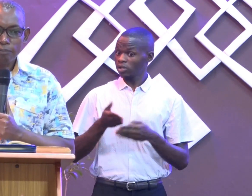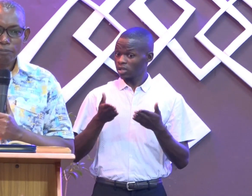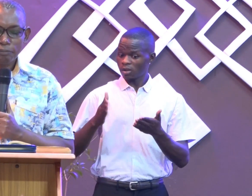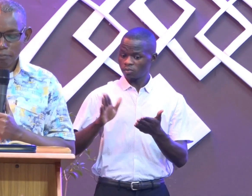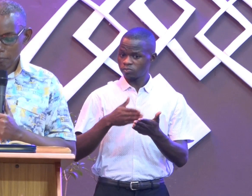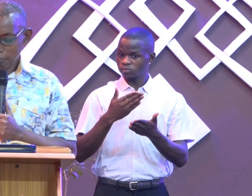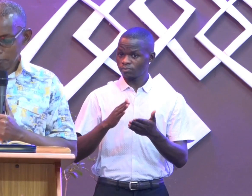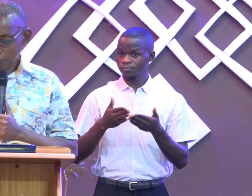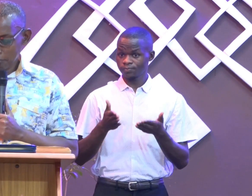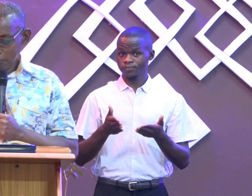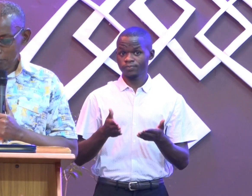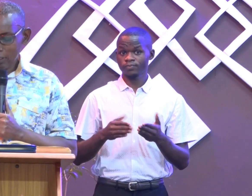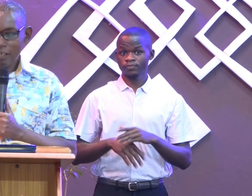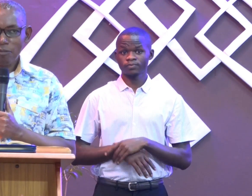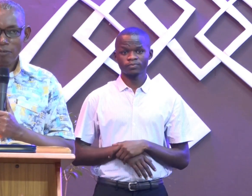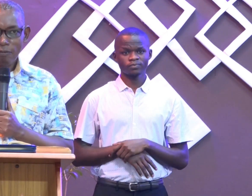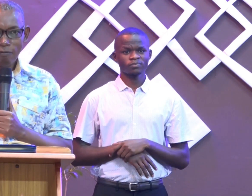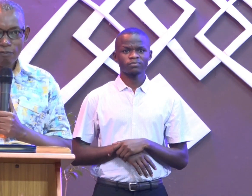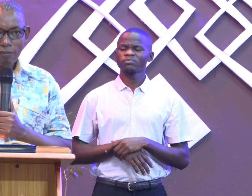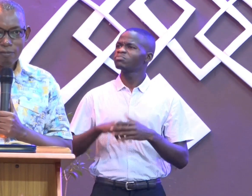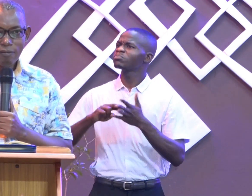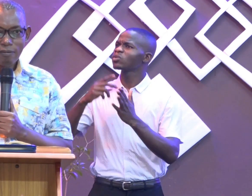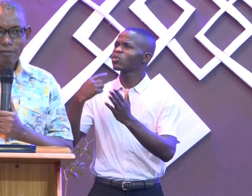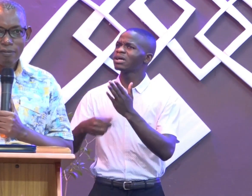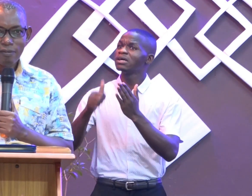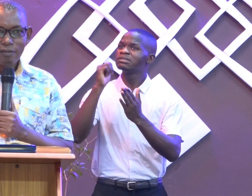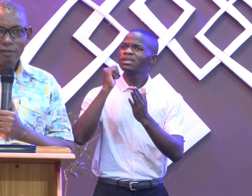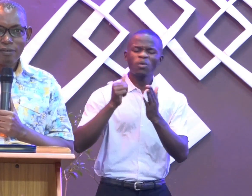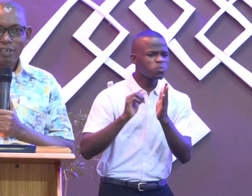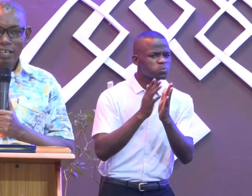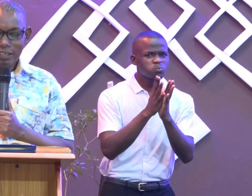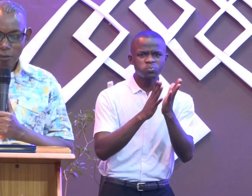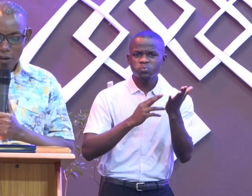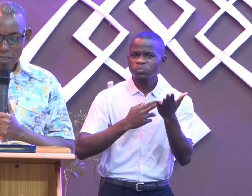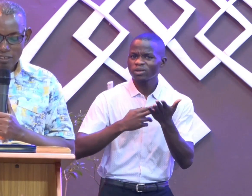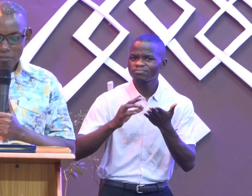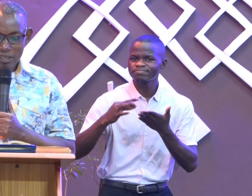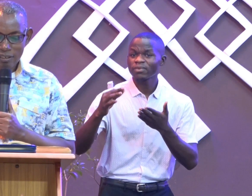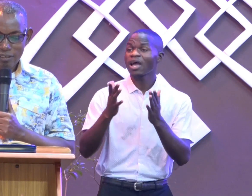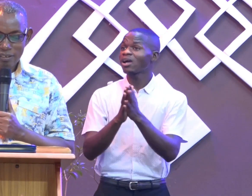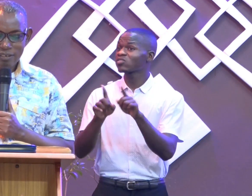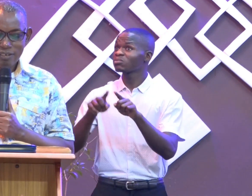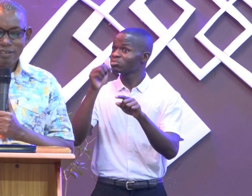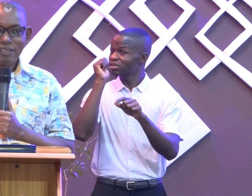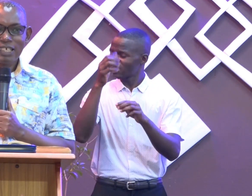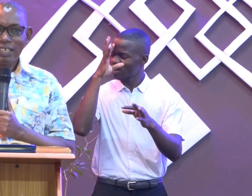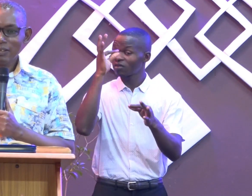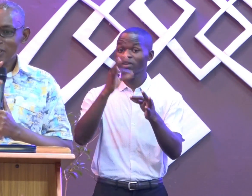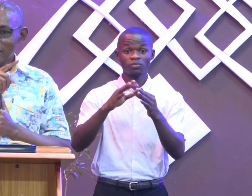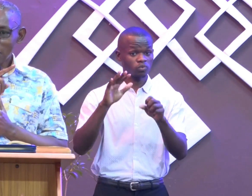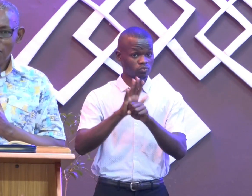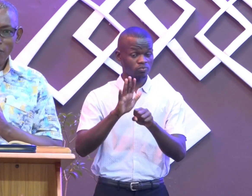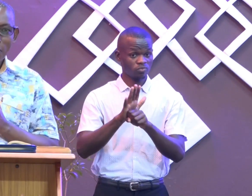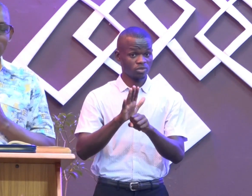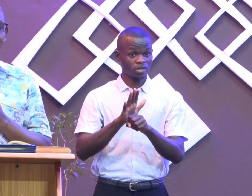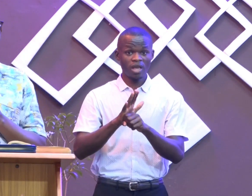wano. We were worshiping it here. Nti ye mutukuvu. That he is holy. Ate wa mazima. And he's faithful. Ekyo